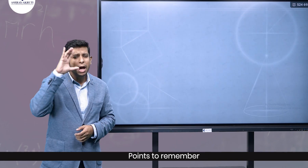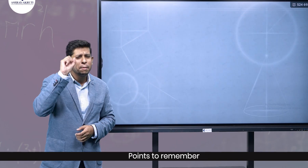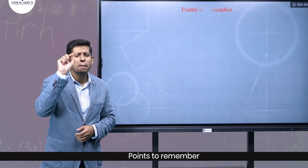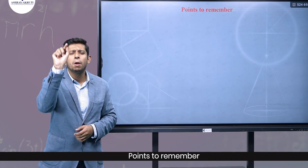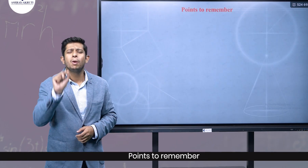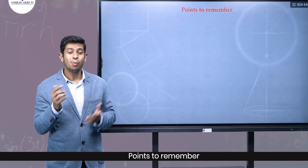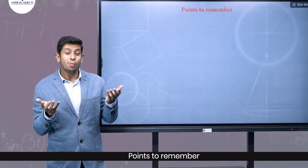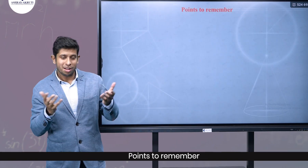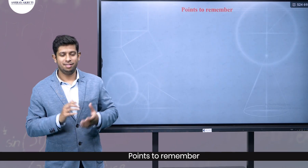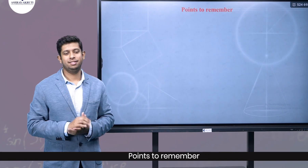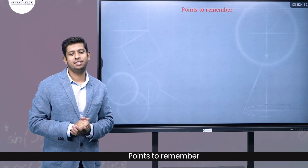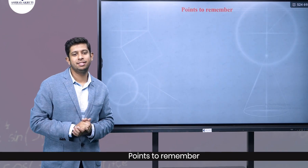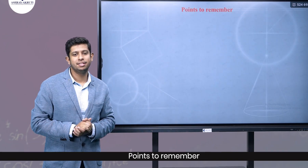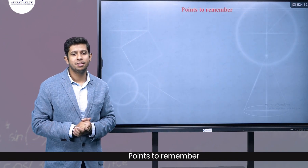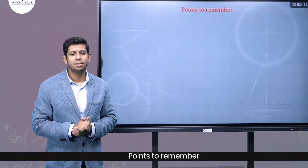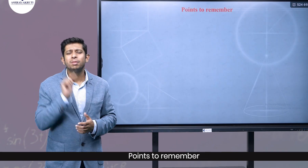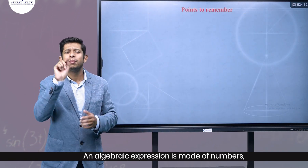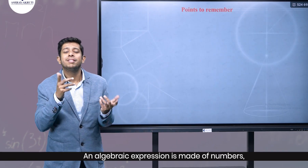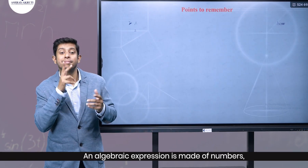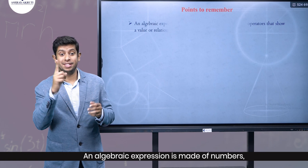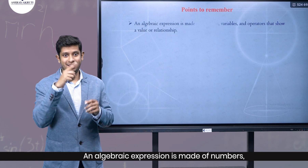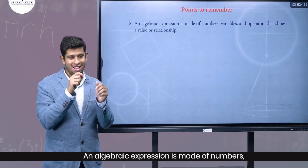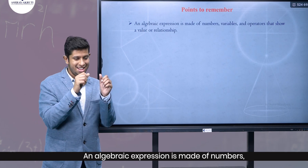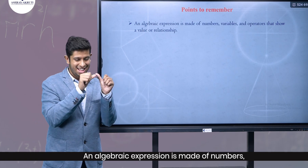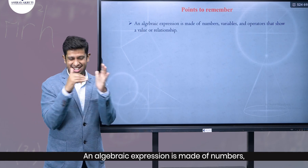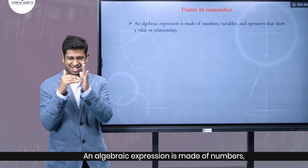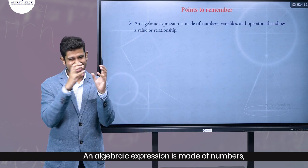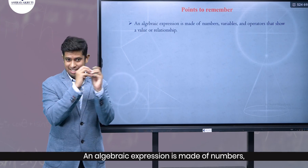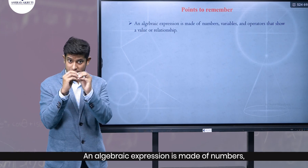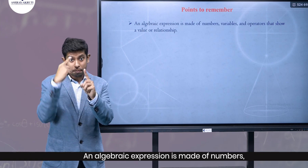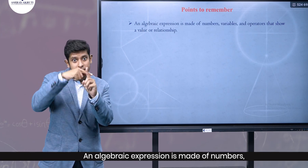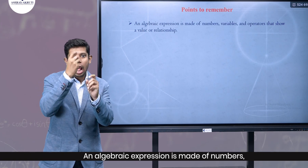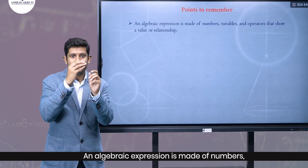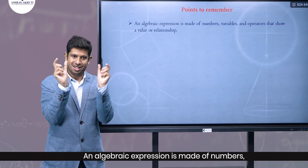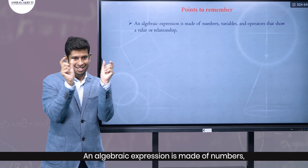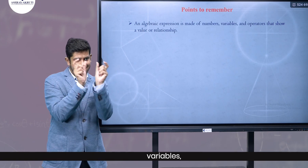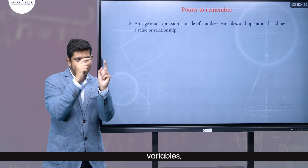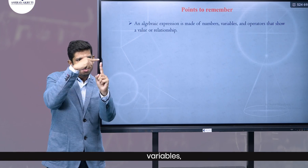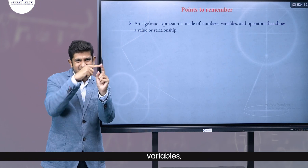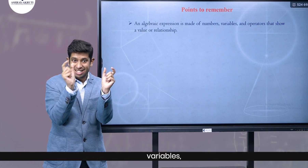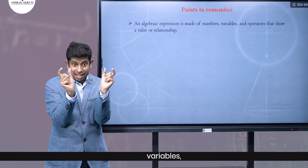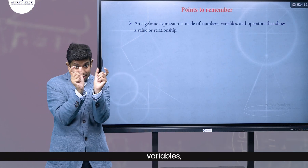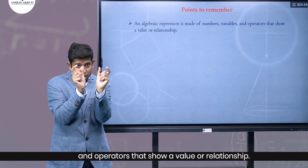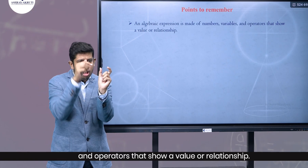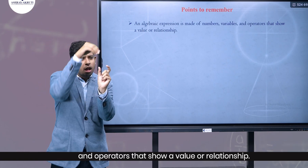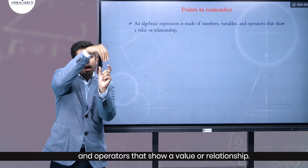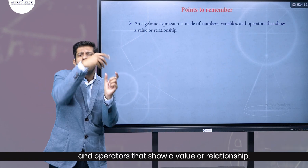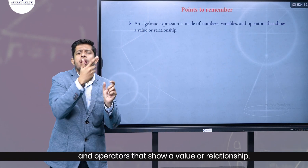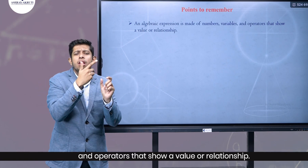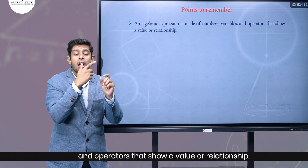Points to remember. An algebraic expression is made of numbers, variables, and operators that